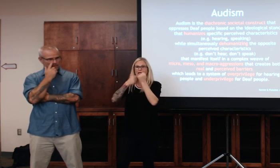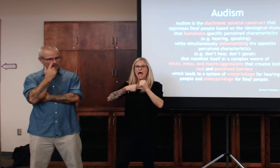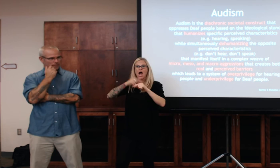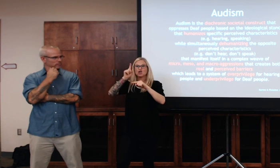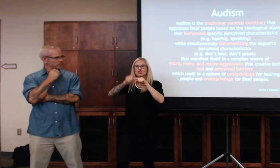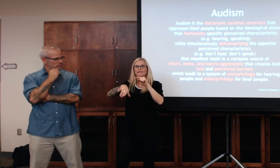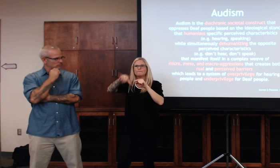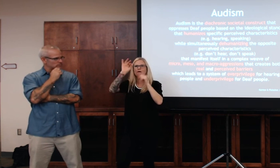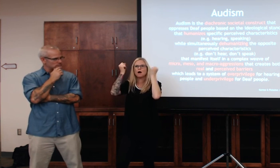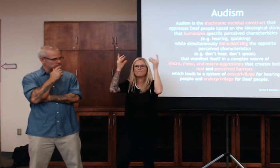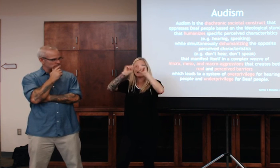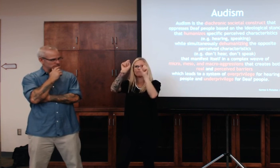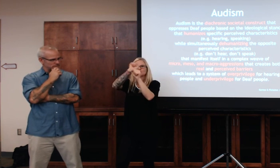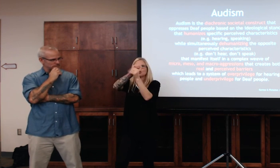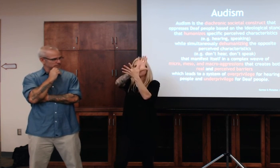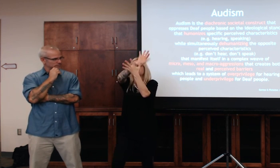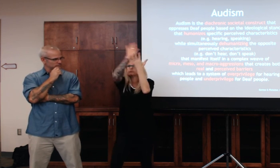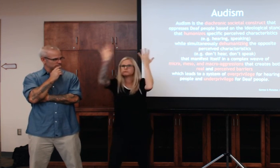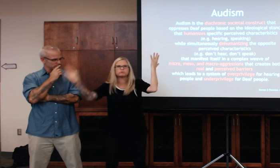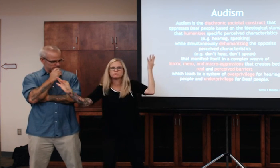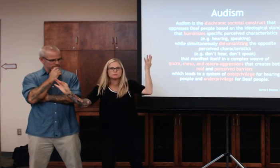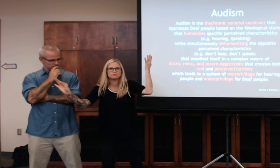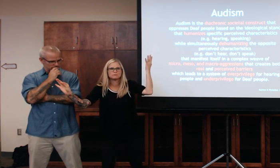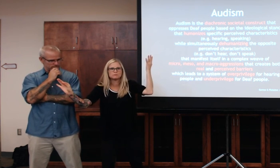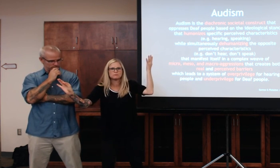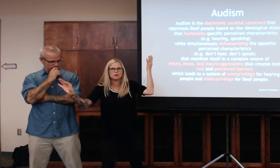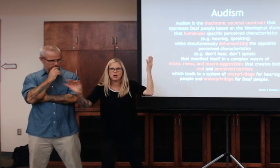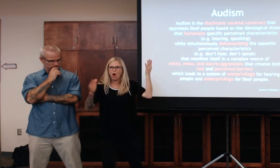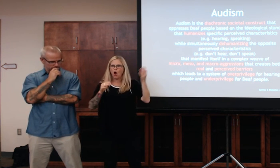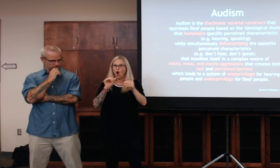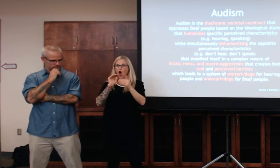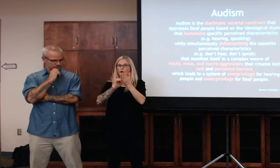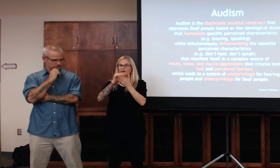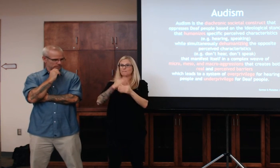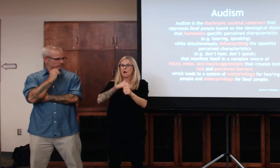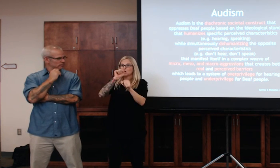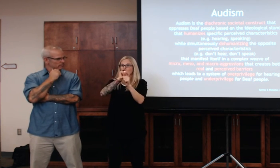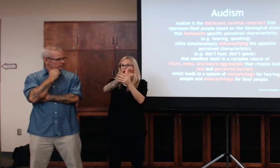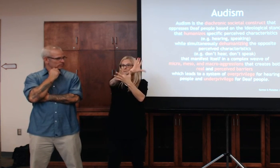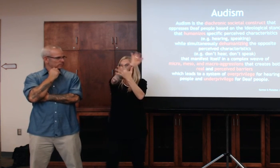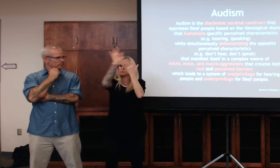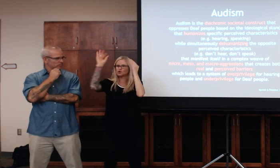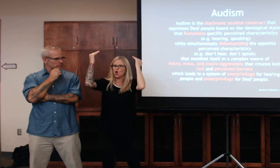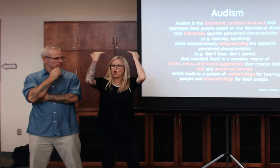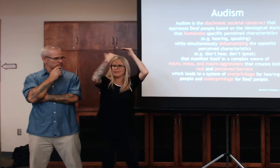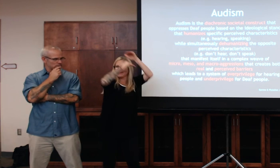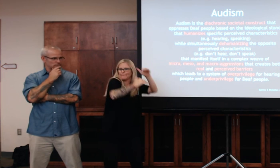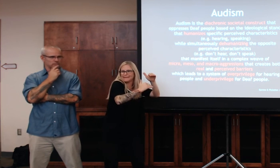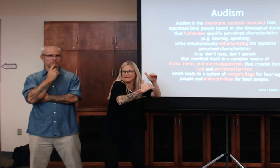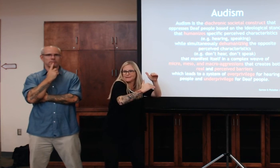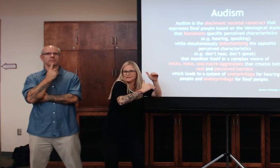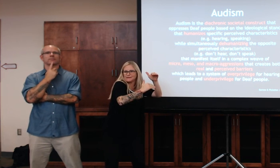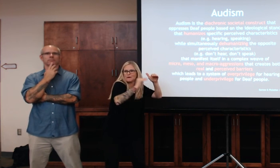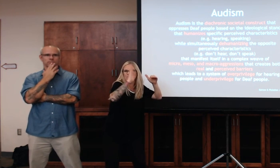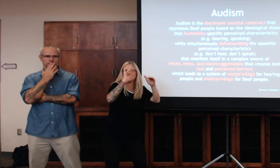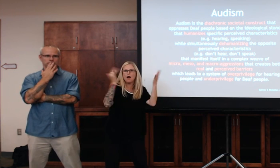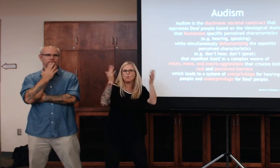daily society. I can't find a variety of different types of jobs. Often my job options are very, very limited